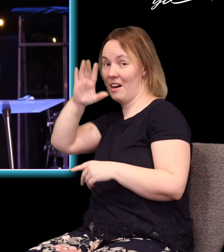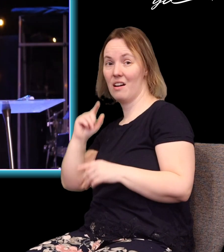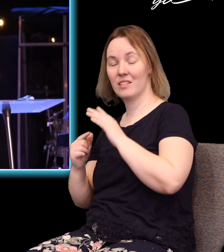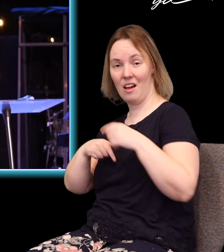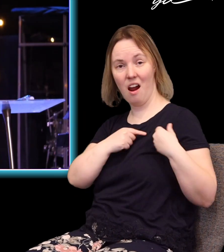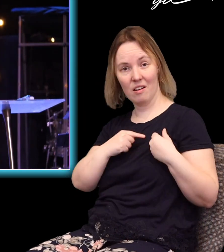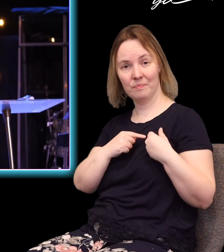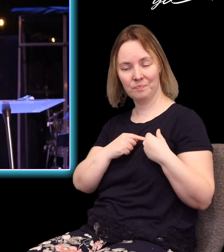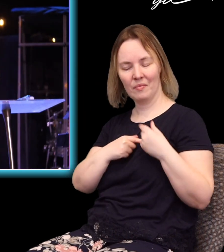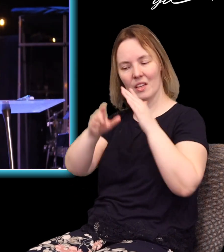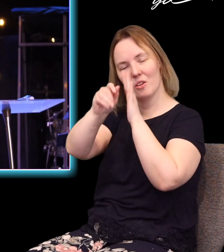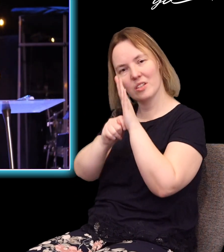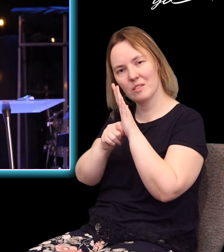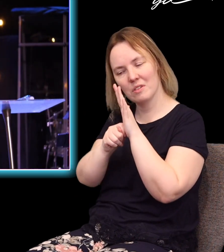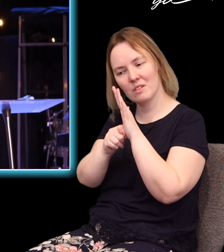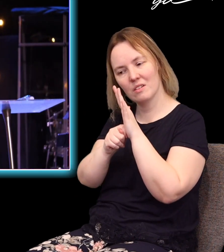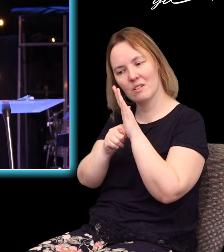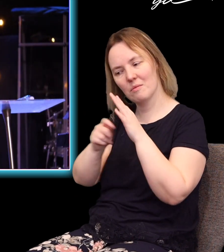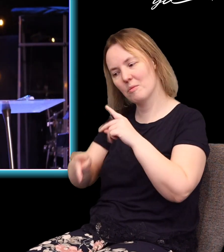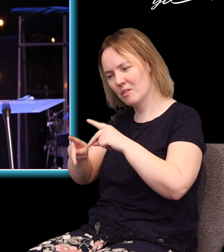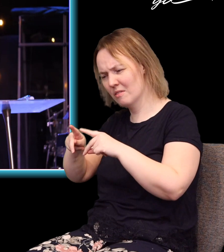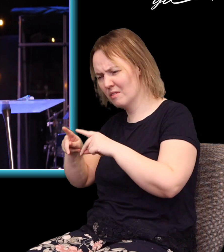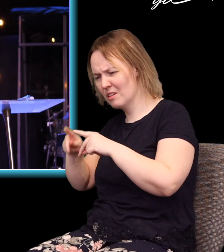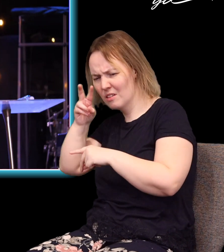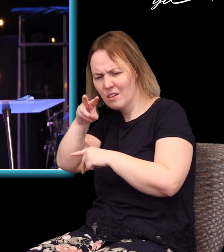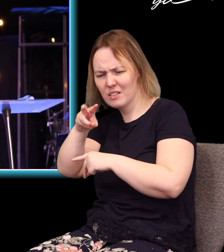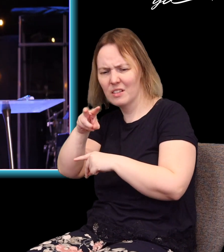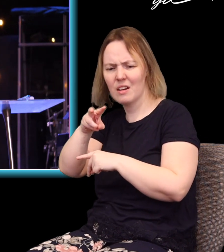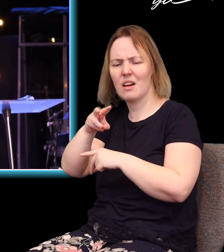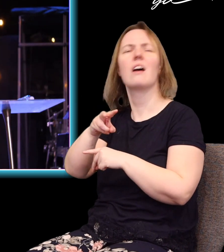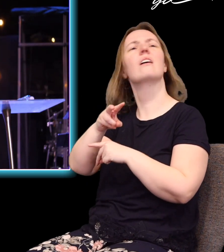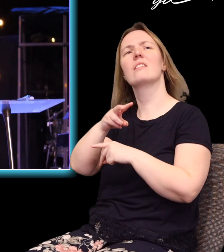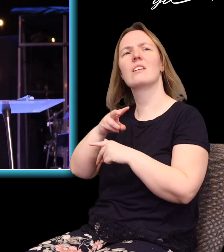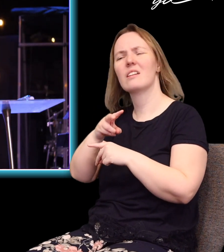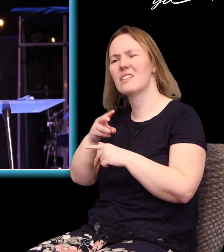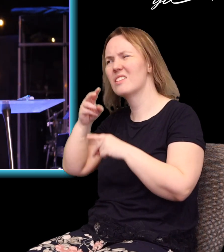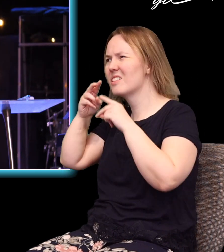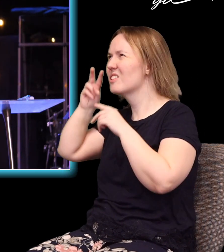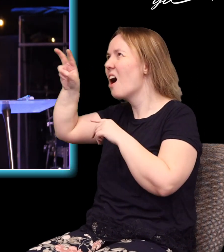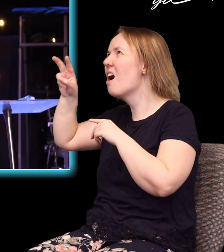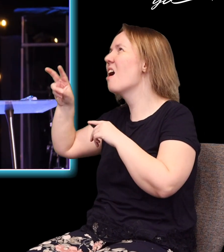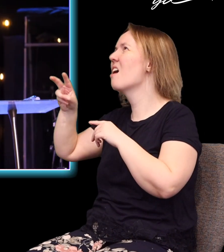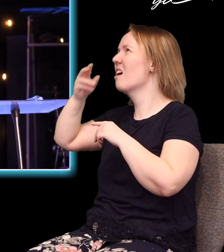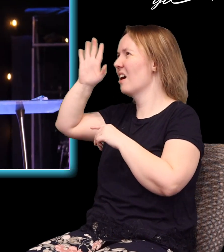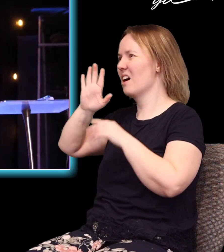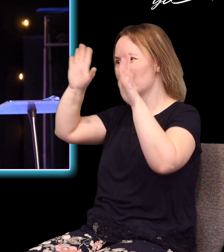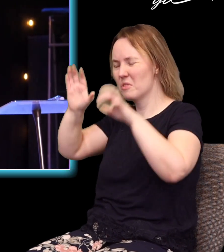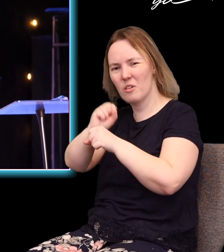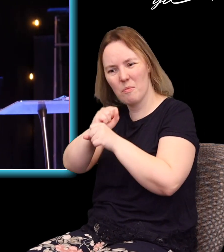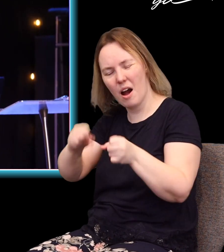people looked at God, as we know God the Father, as many other nations would. I mean, they saw his miracle power and so